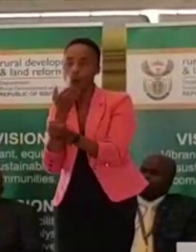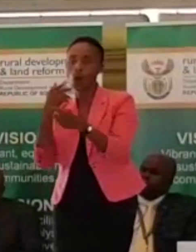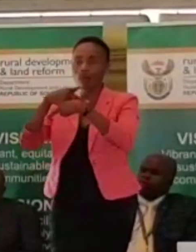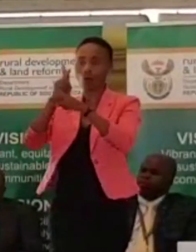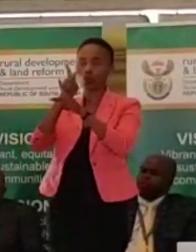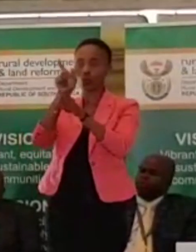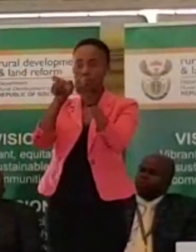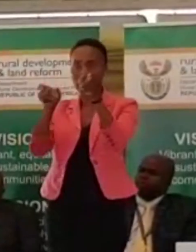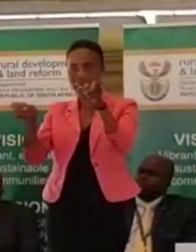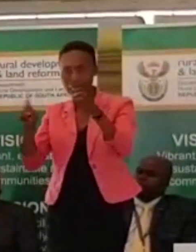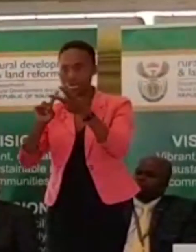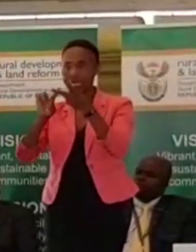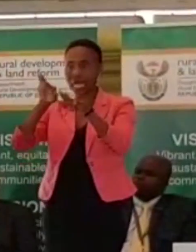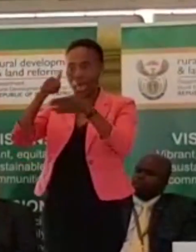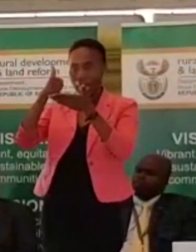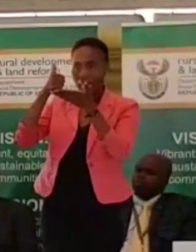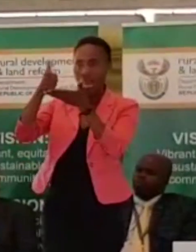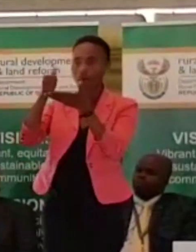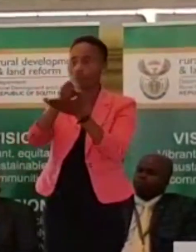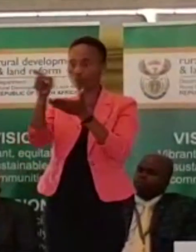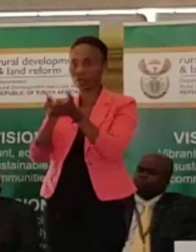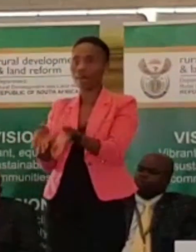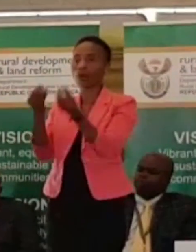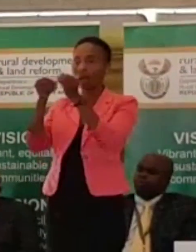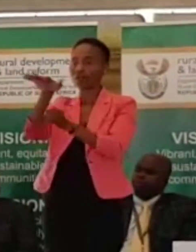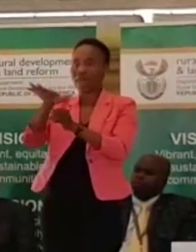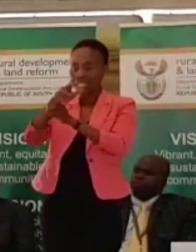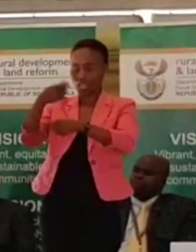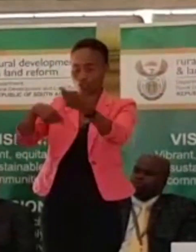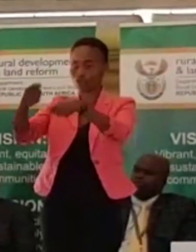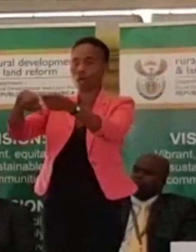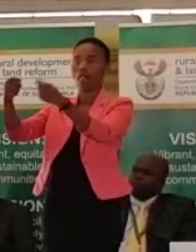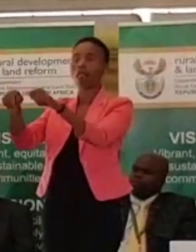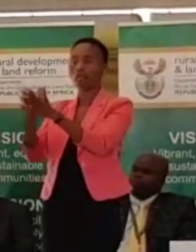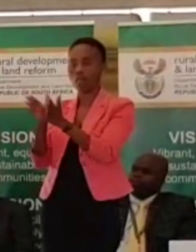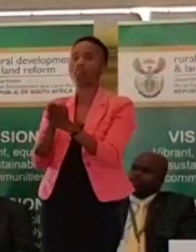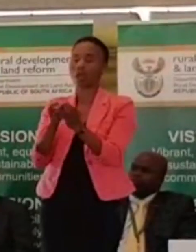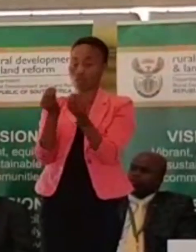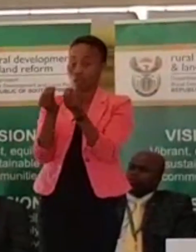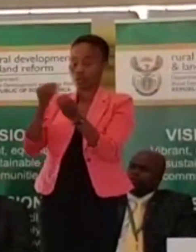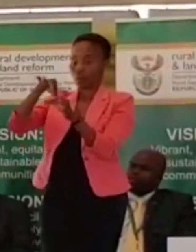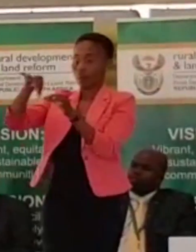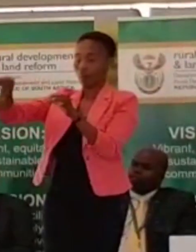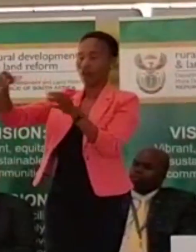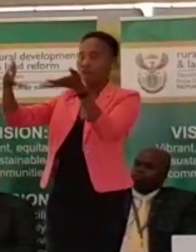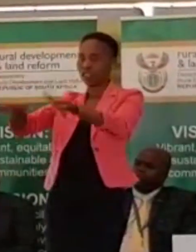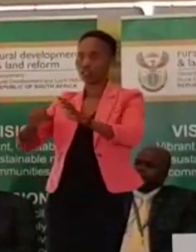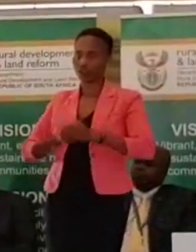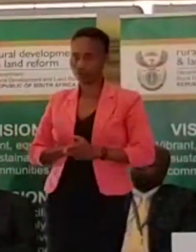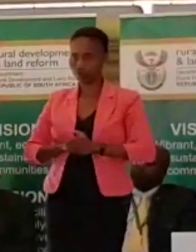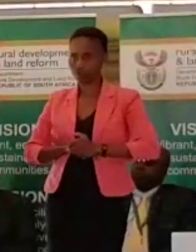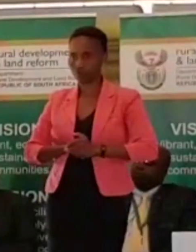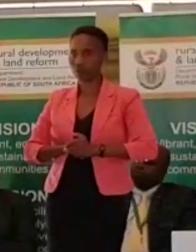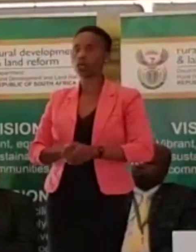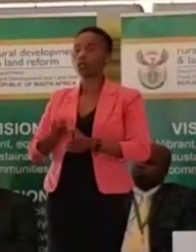helping them to get markets to sell their produce. It is